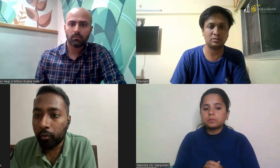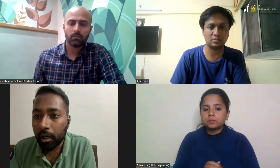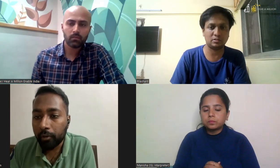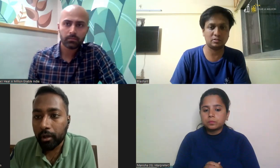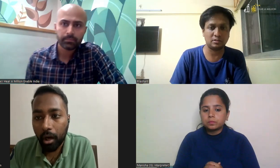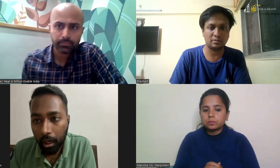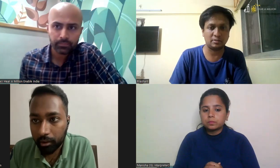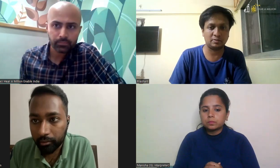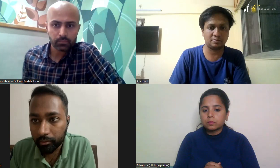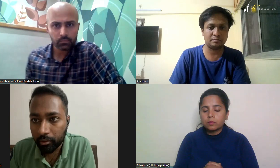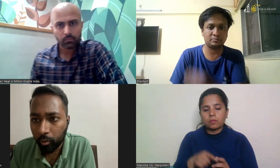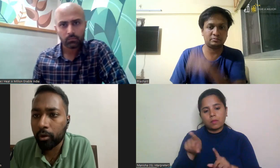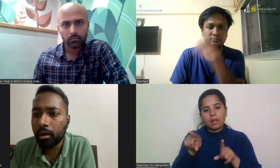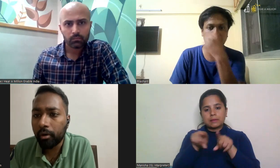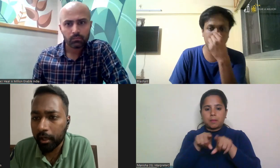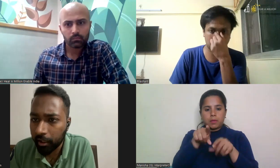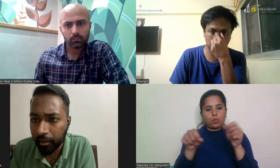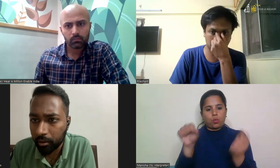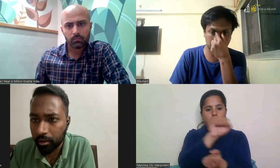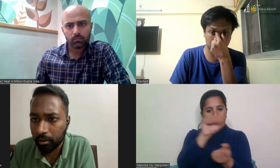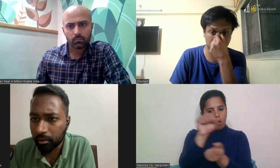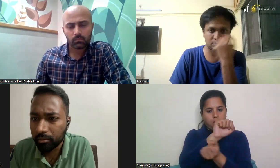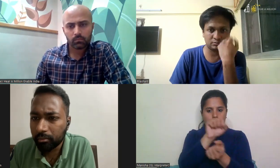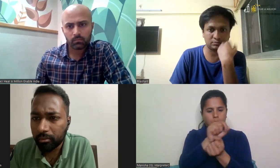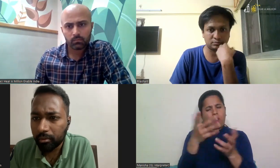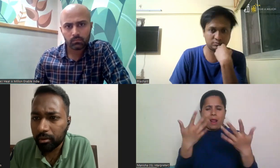when you drive a car or any